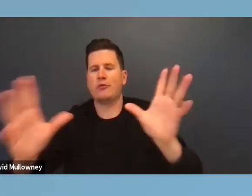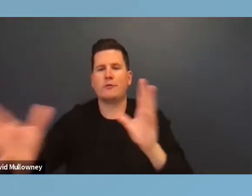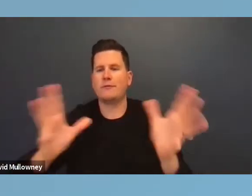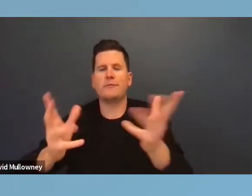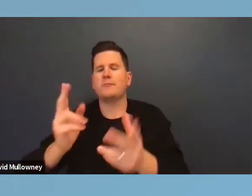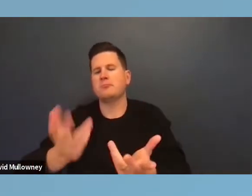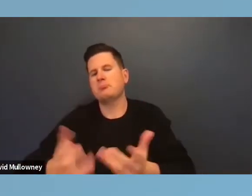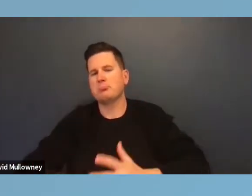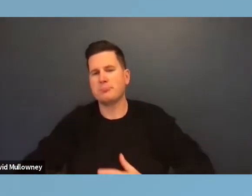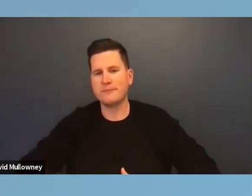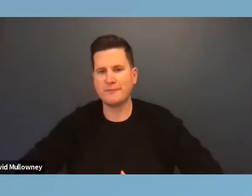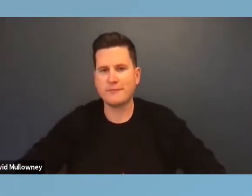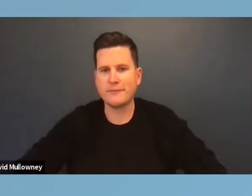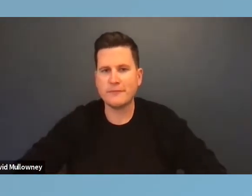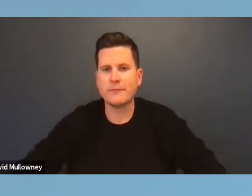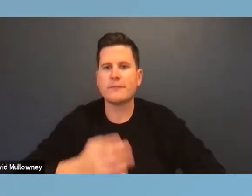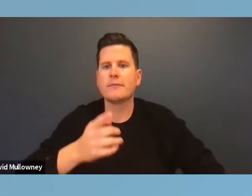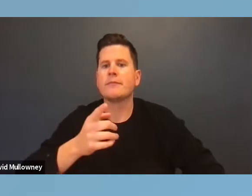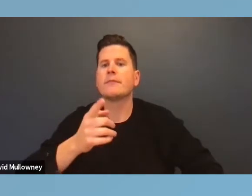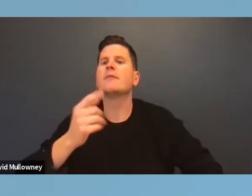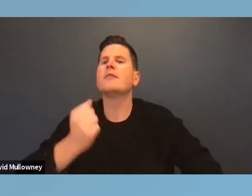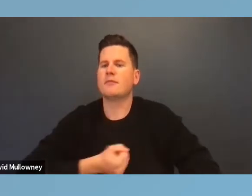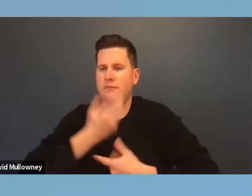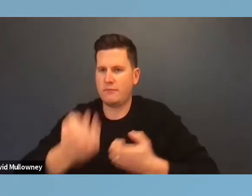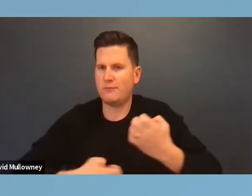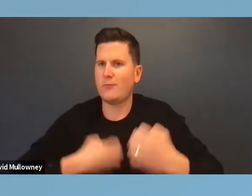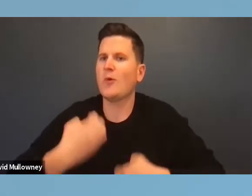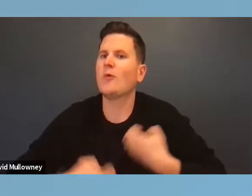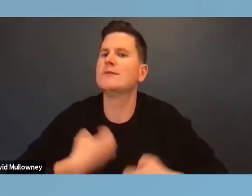looking toward each other or not.